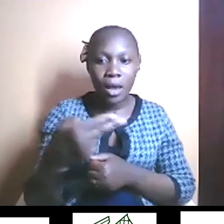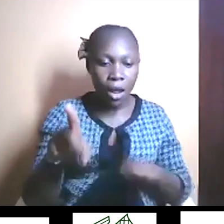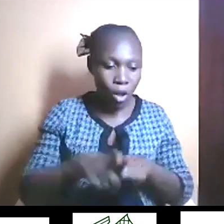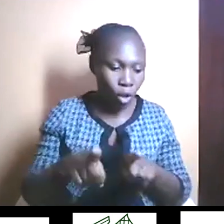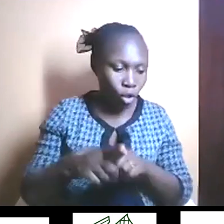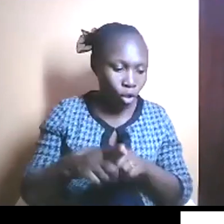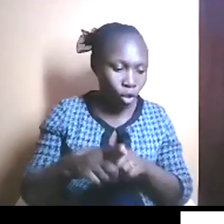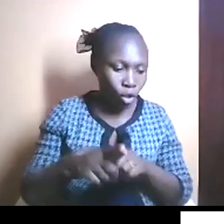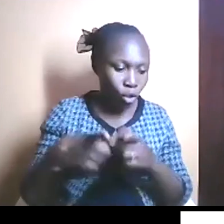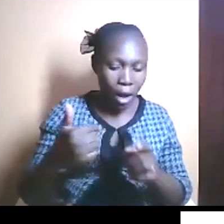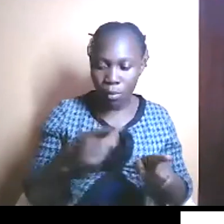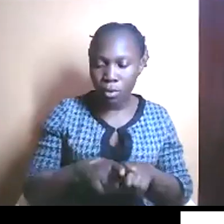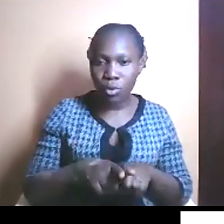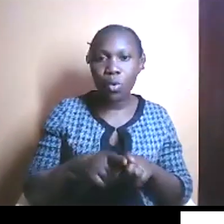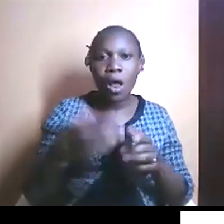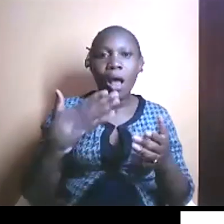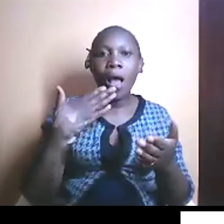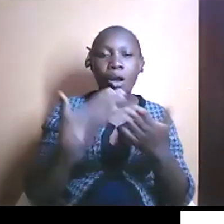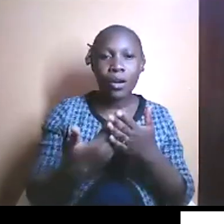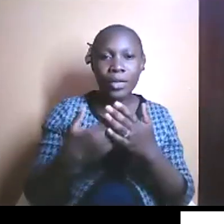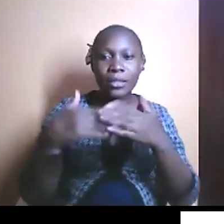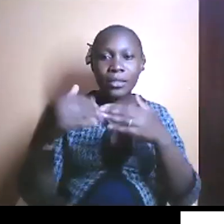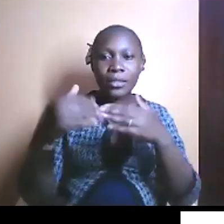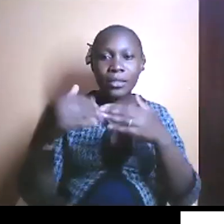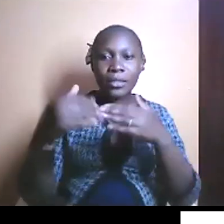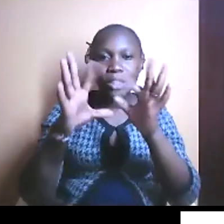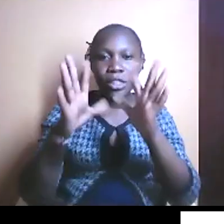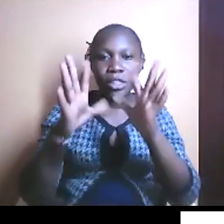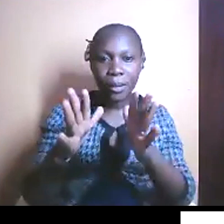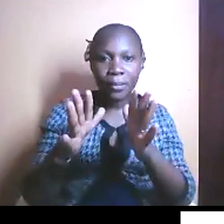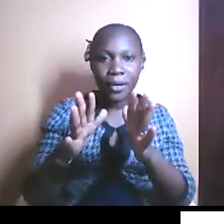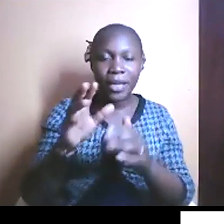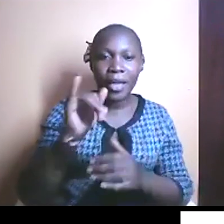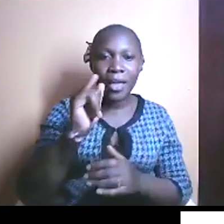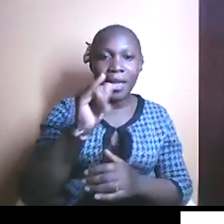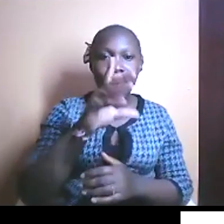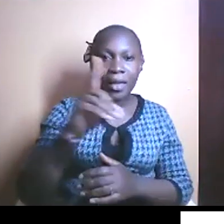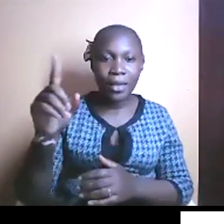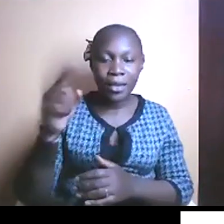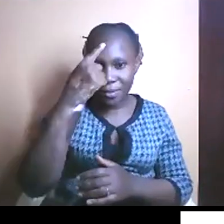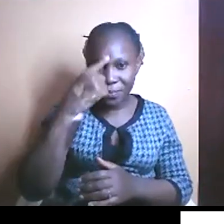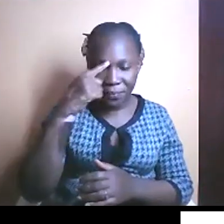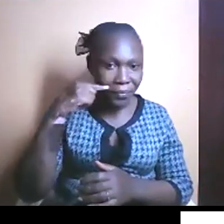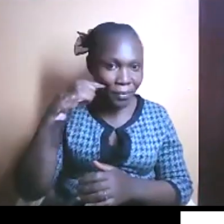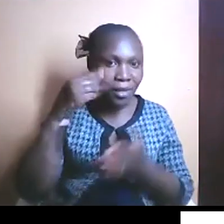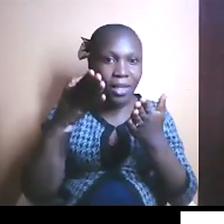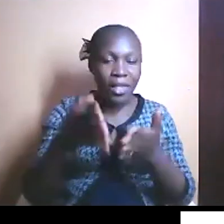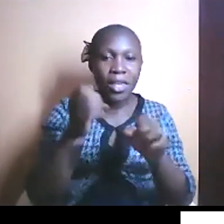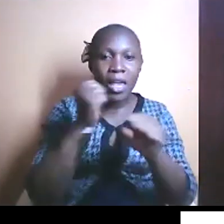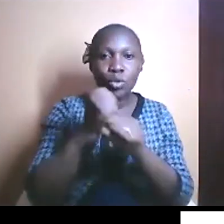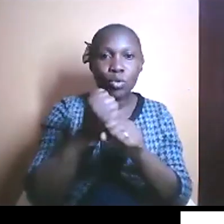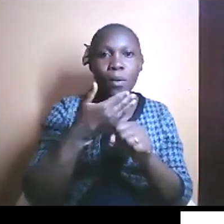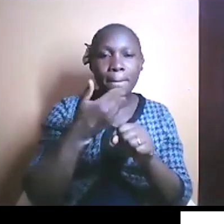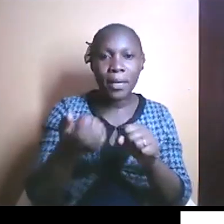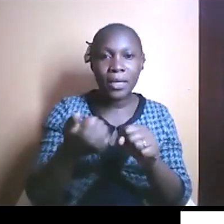of our sign language interpreter and Kaziri Eid. She's over here doing what she does best. And thank